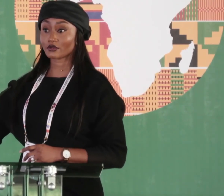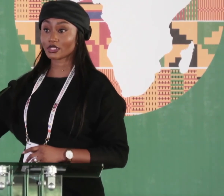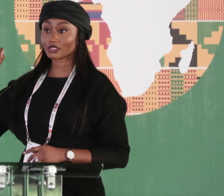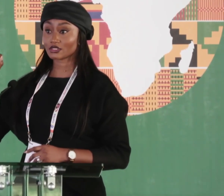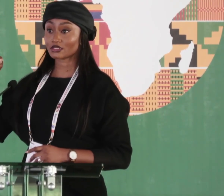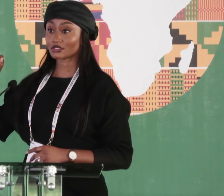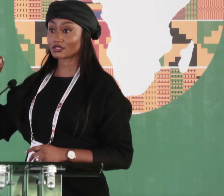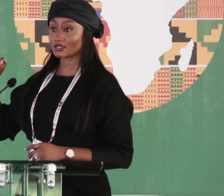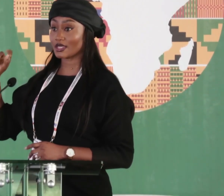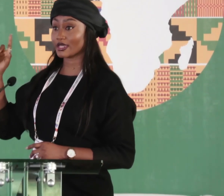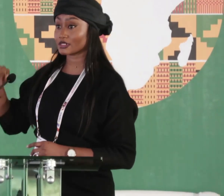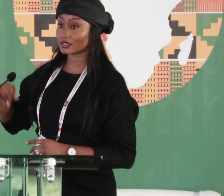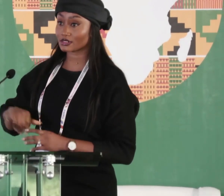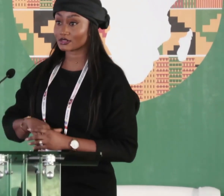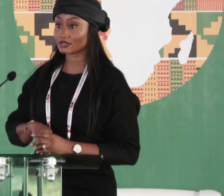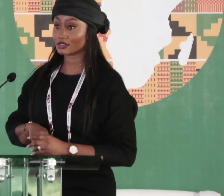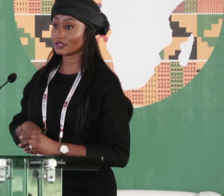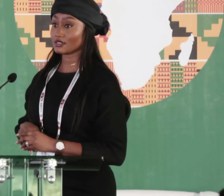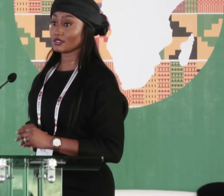Sorry, the slide.